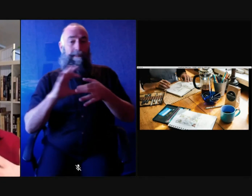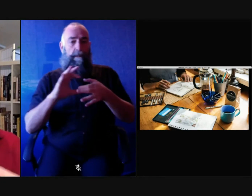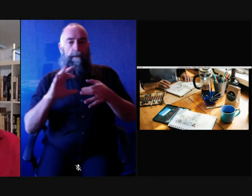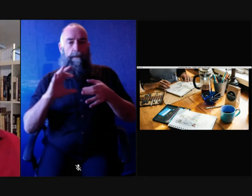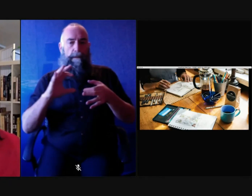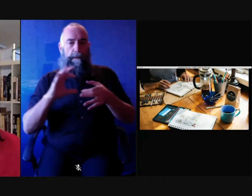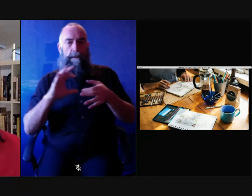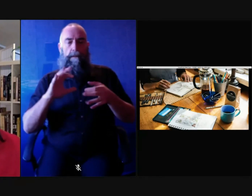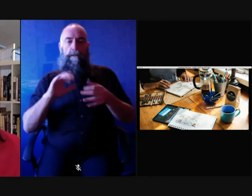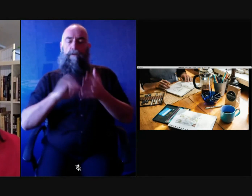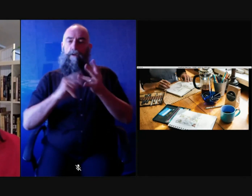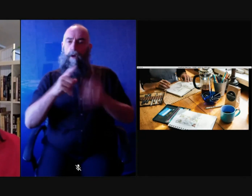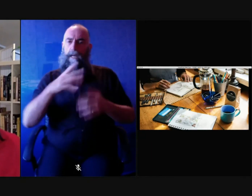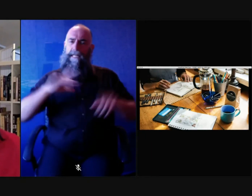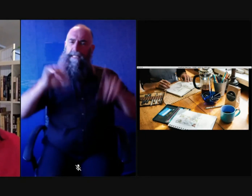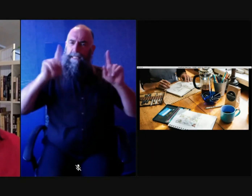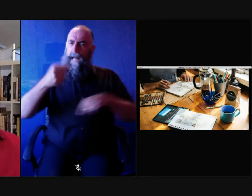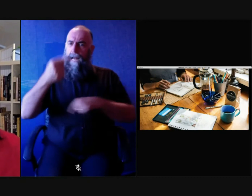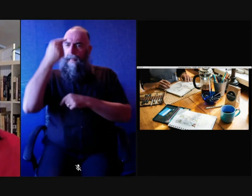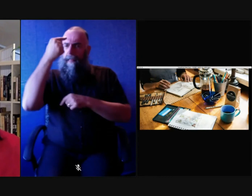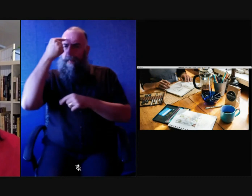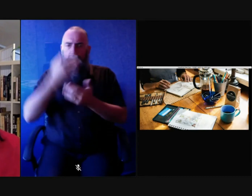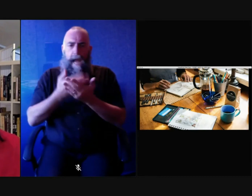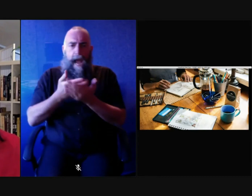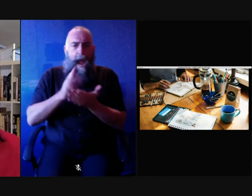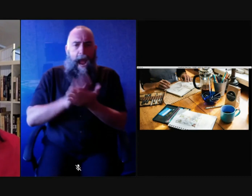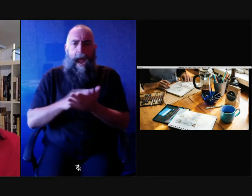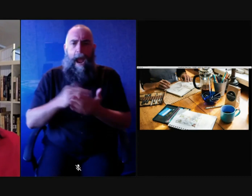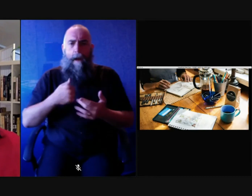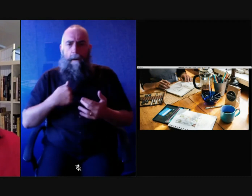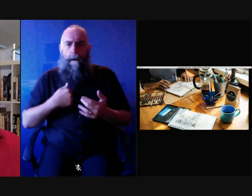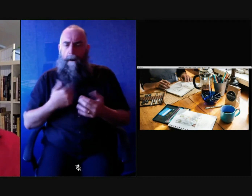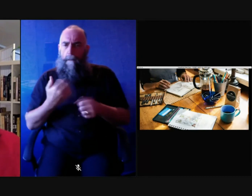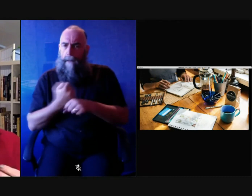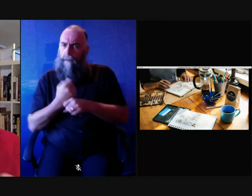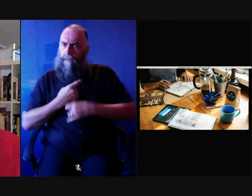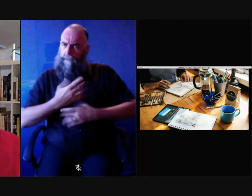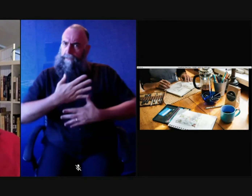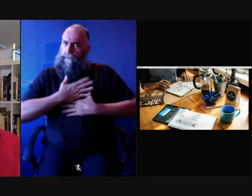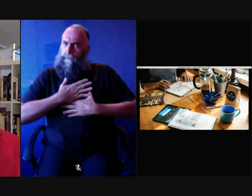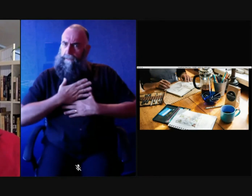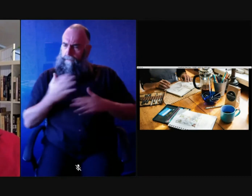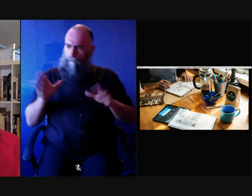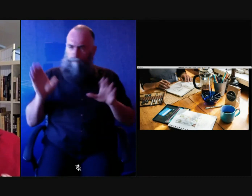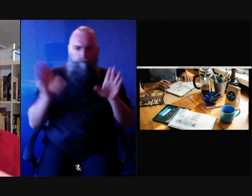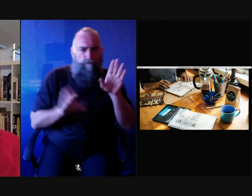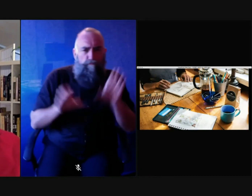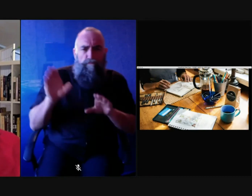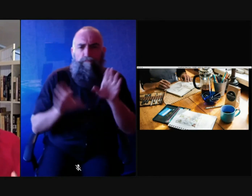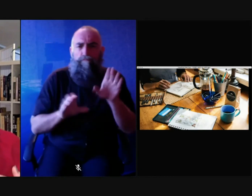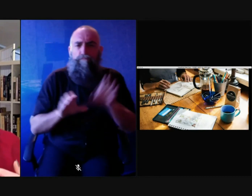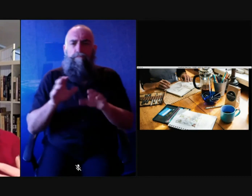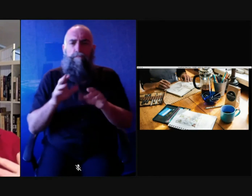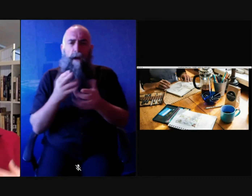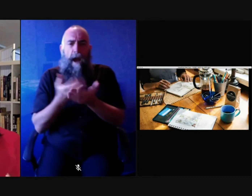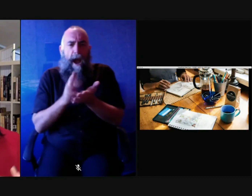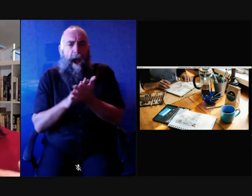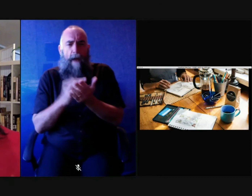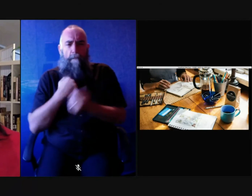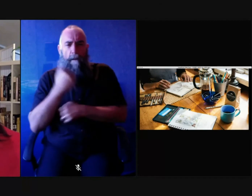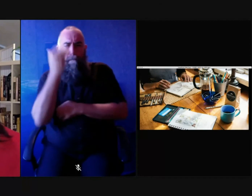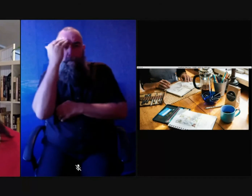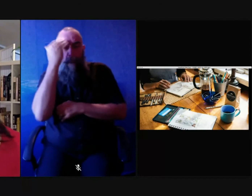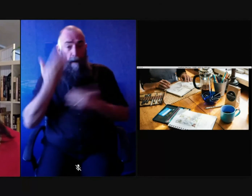you doing to help you to feel creative? What state of mind or state of